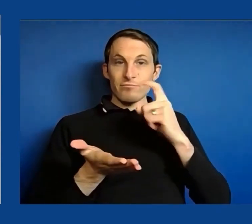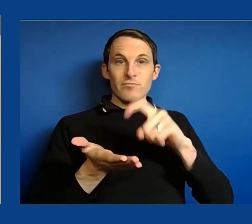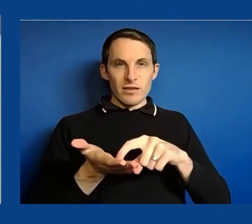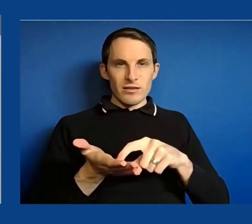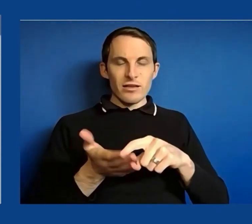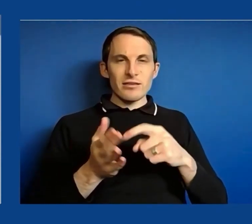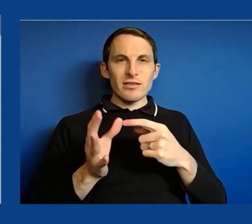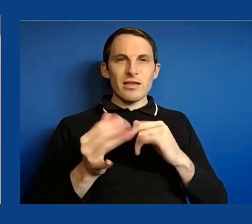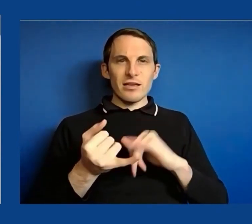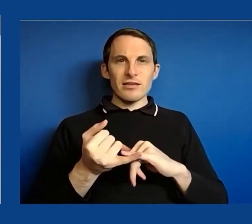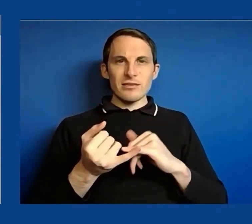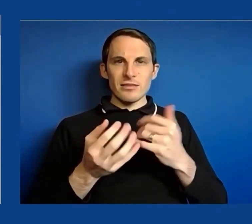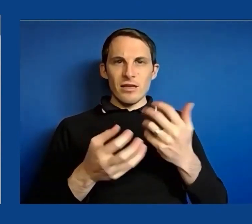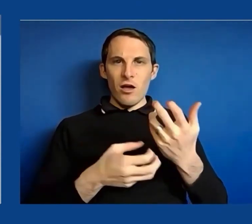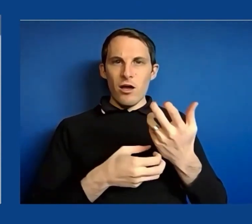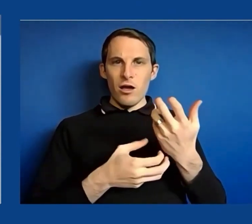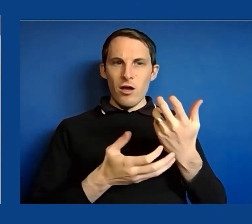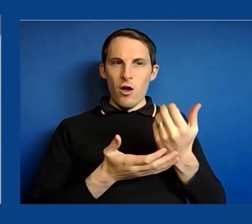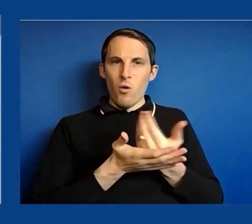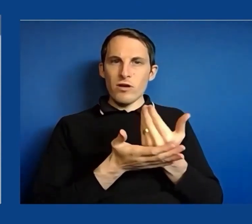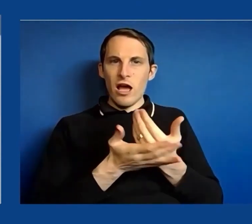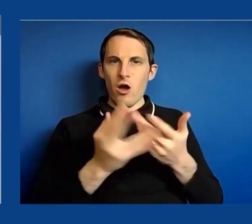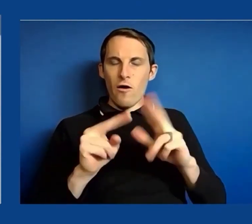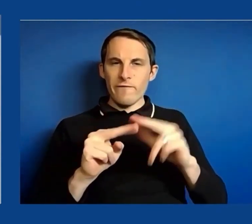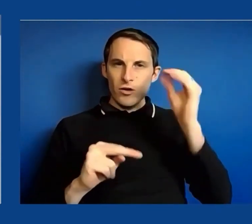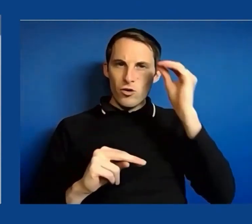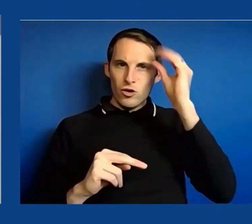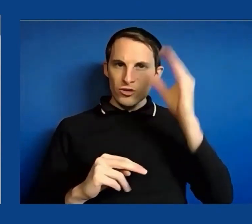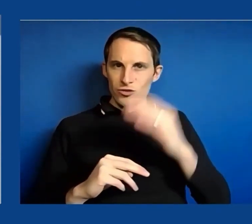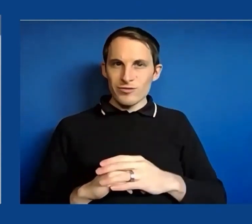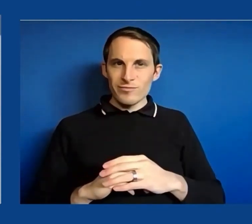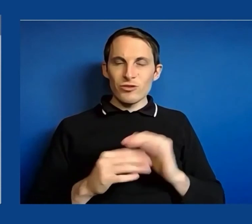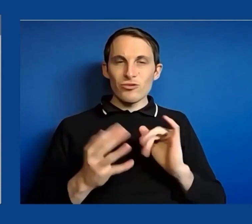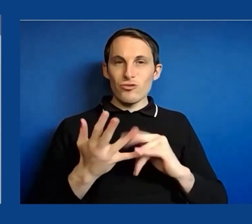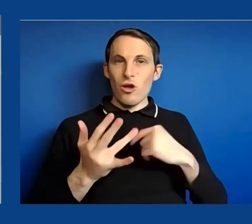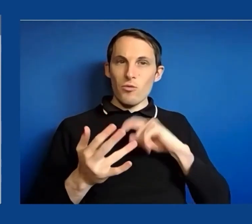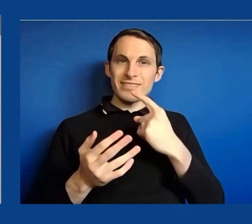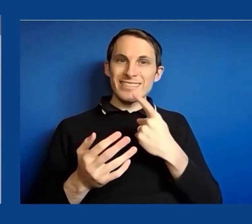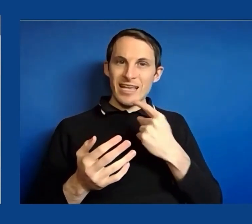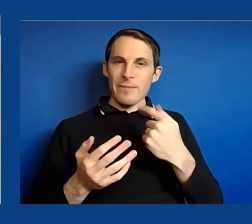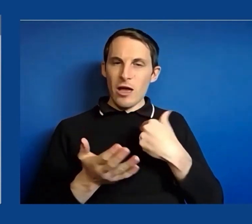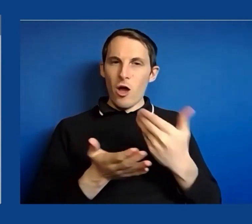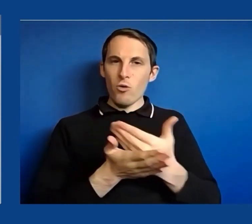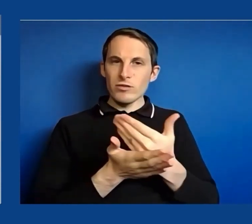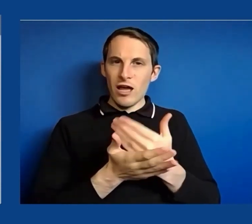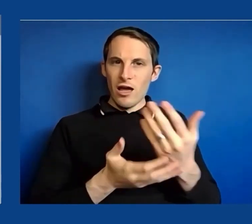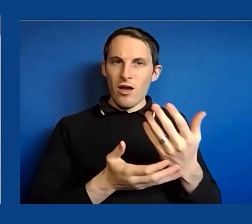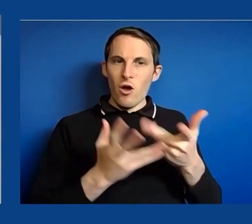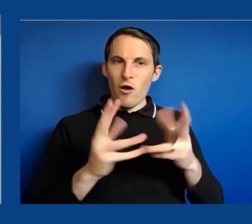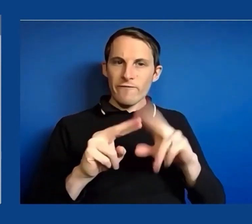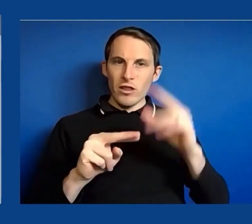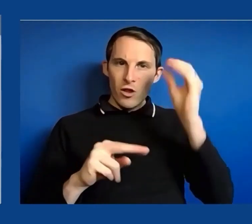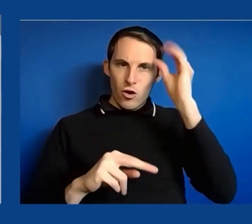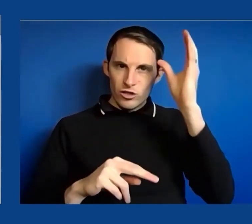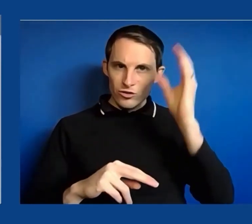the holder of knowledge. So I would say I was a holder of the knowledge, and